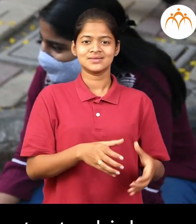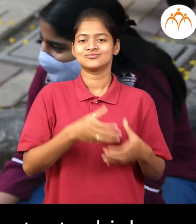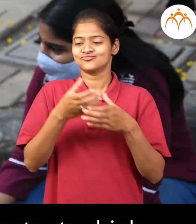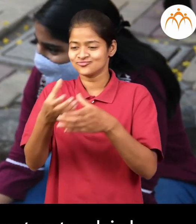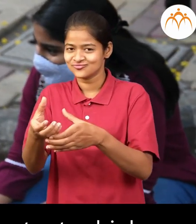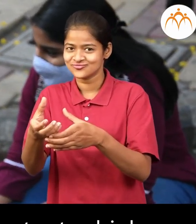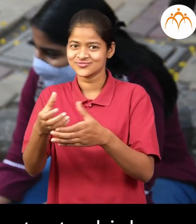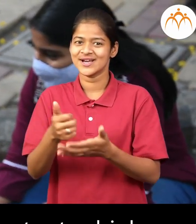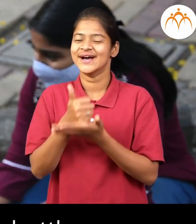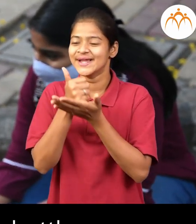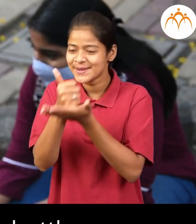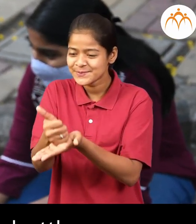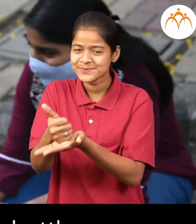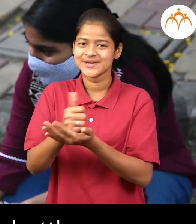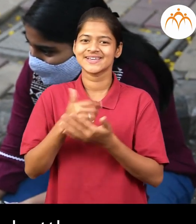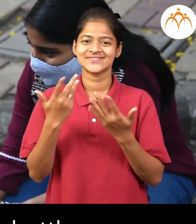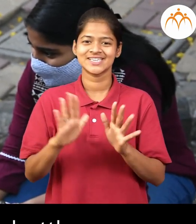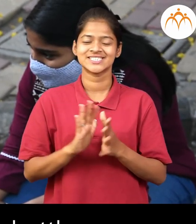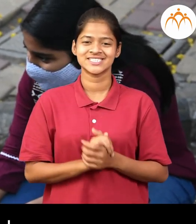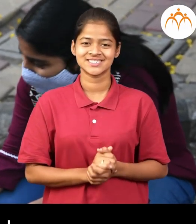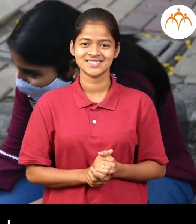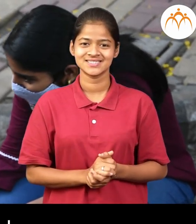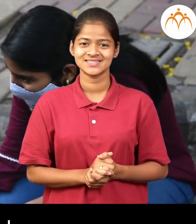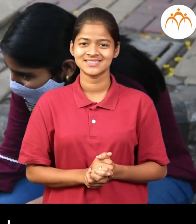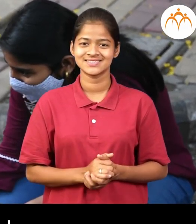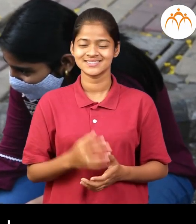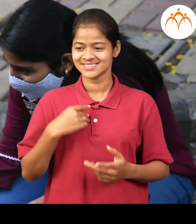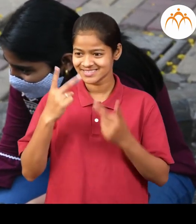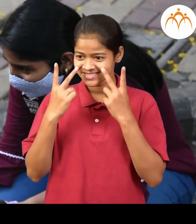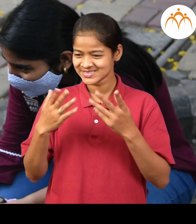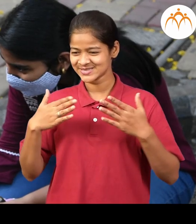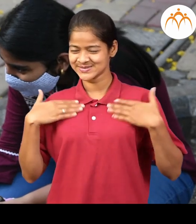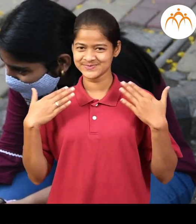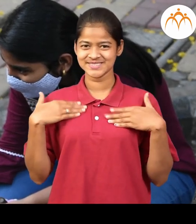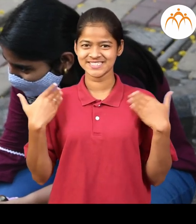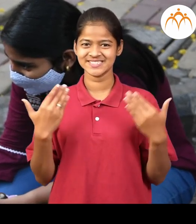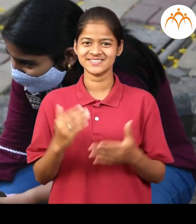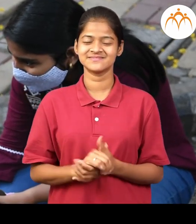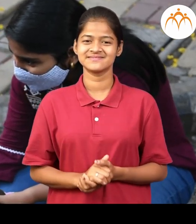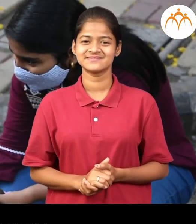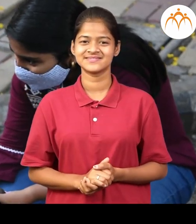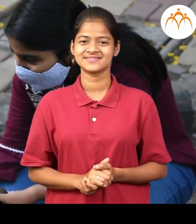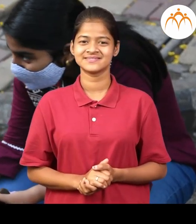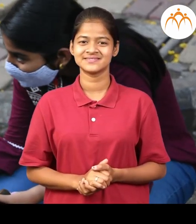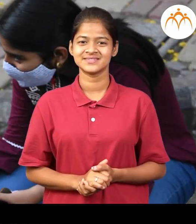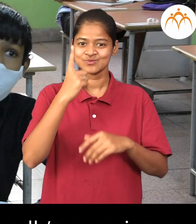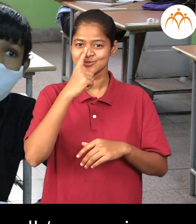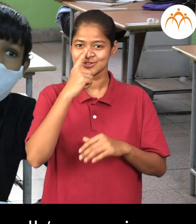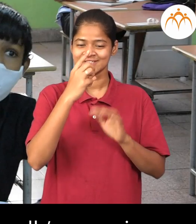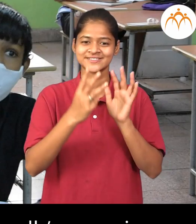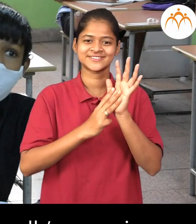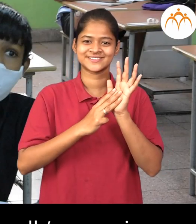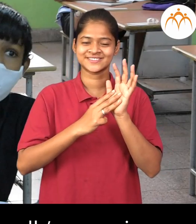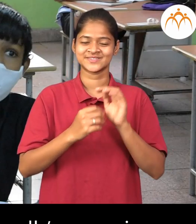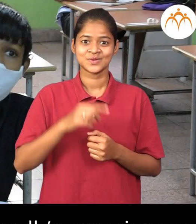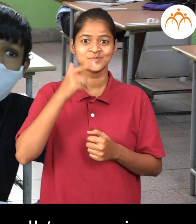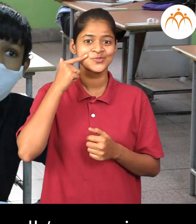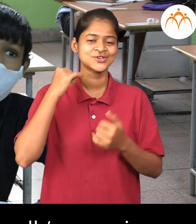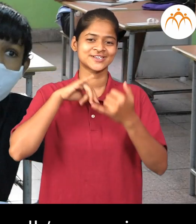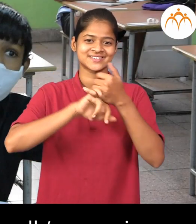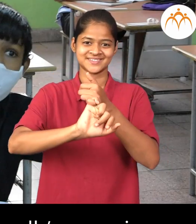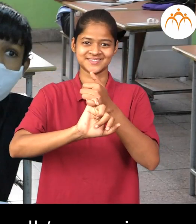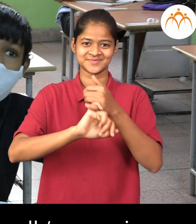some water to drink from her bottle. She helped her. I felt very happy. We heard